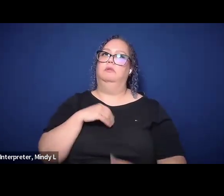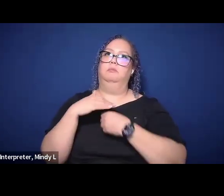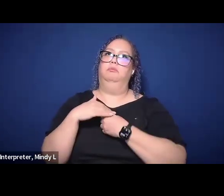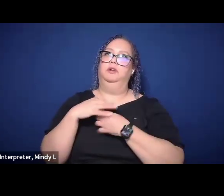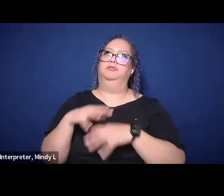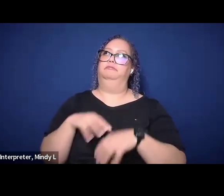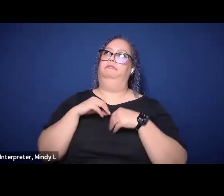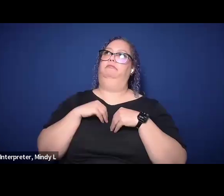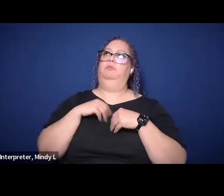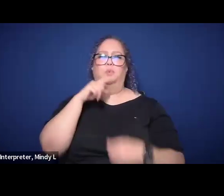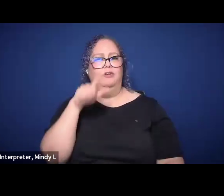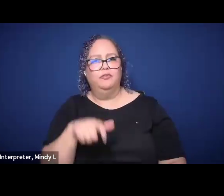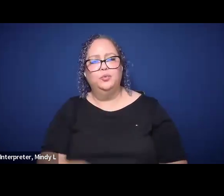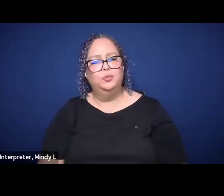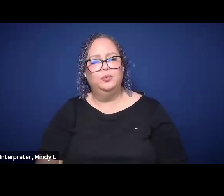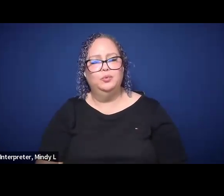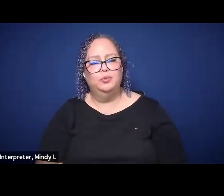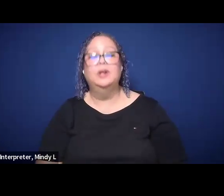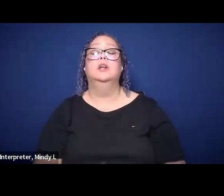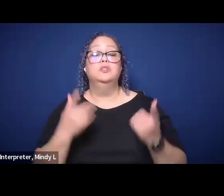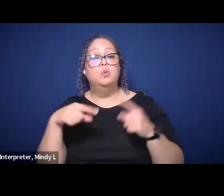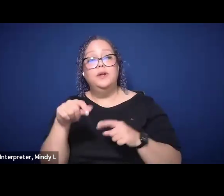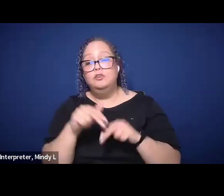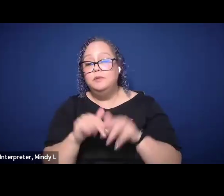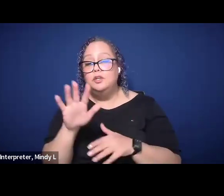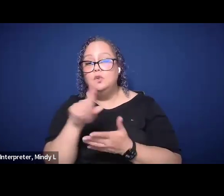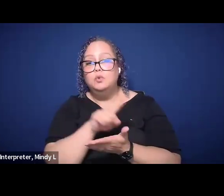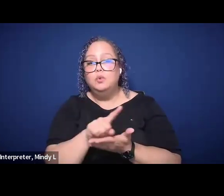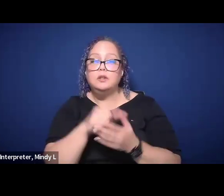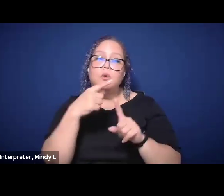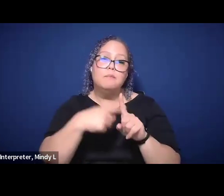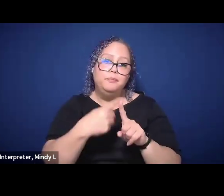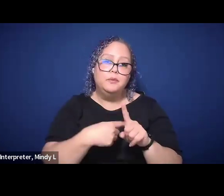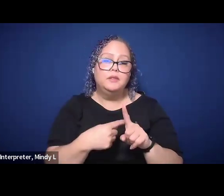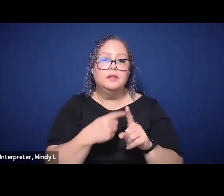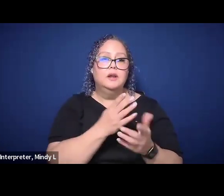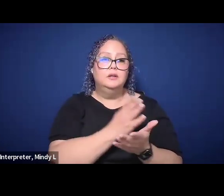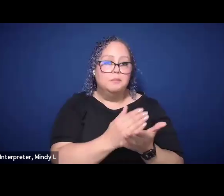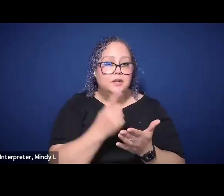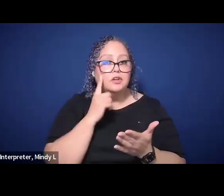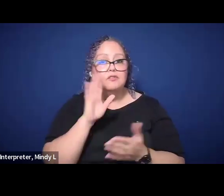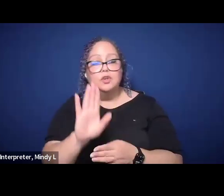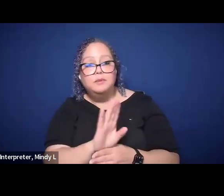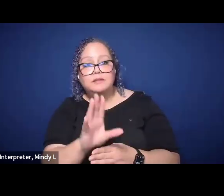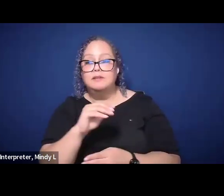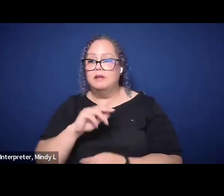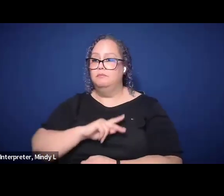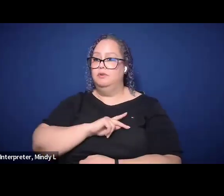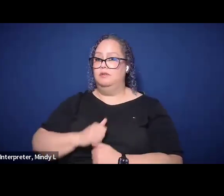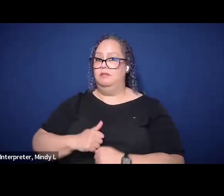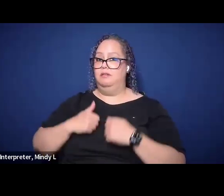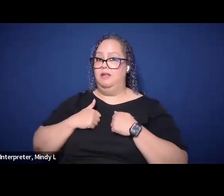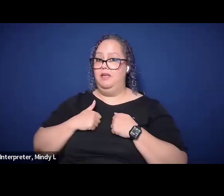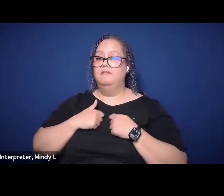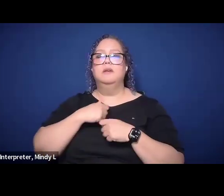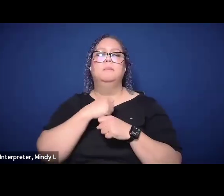When you are building your monthly budget, your weekly budget for your business and your personal life, make sure you plan for flare weeks